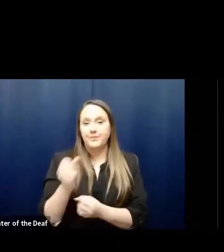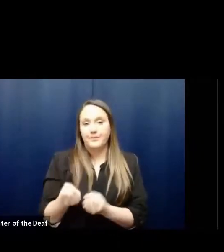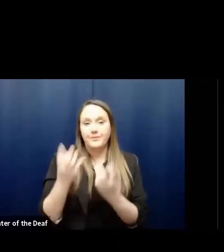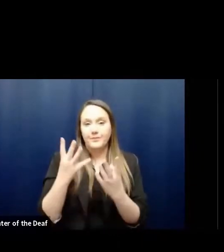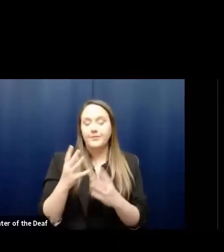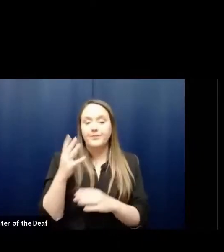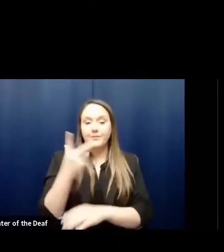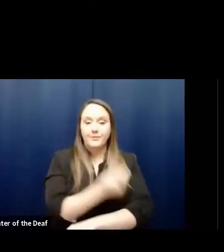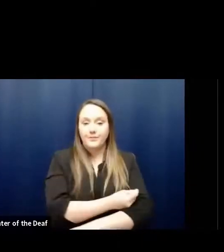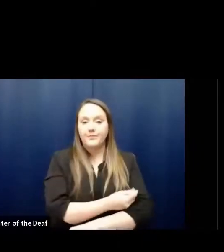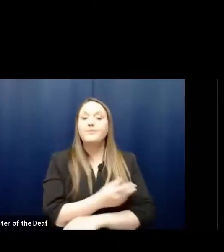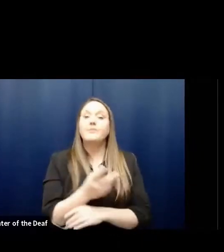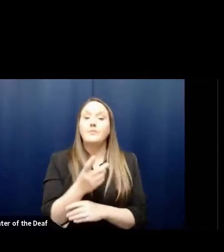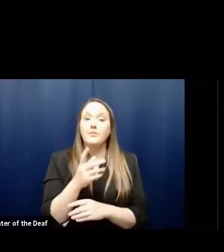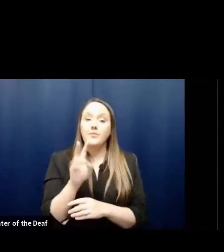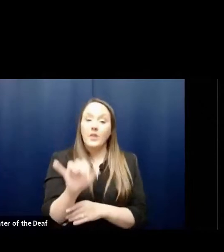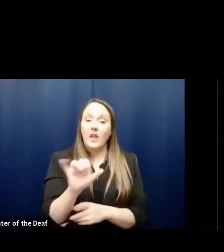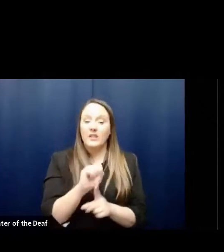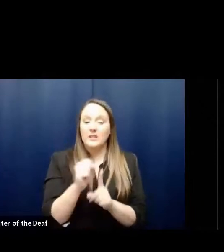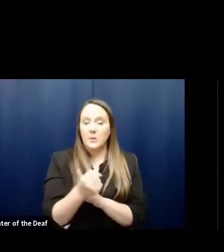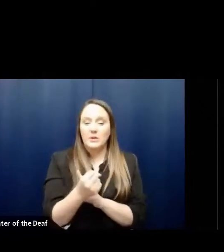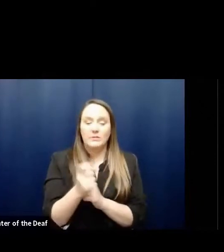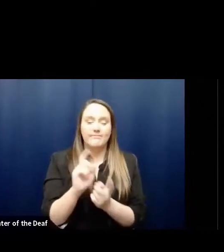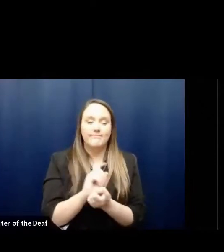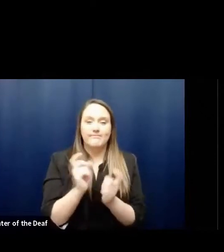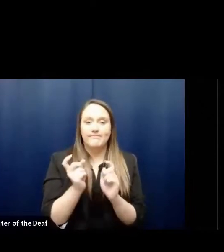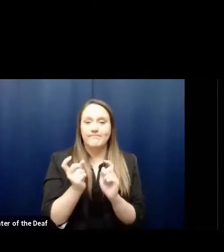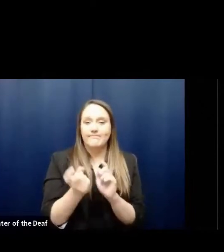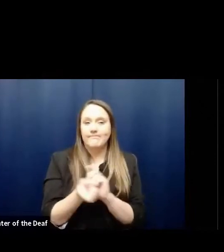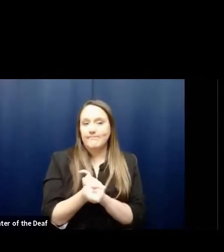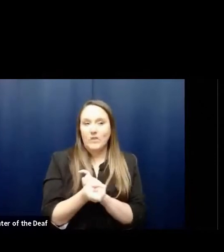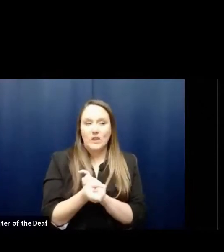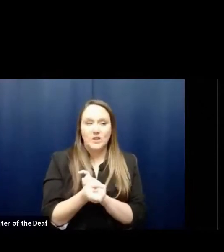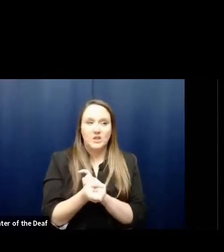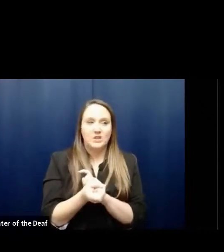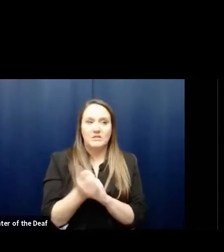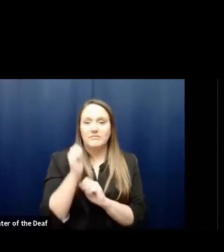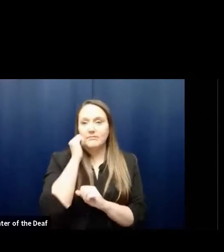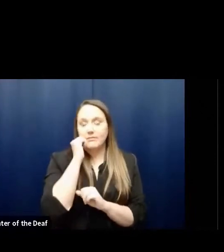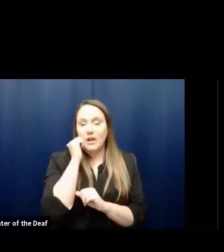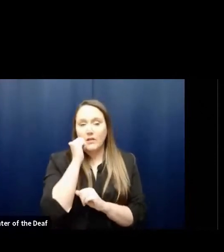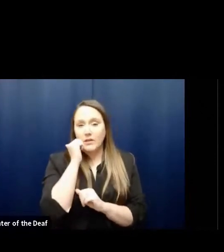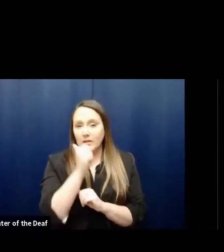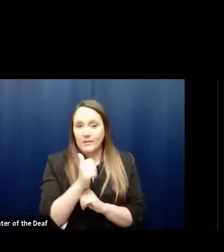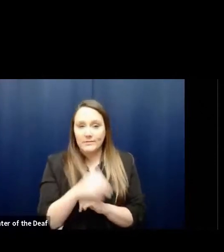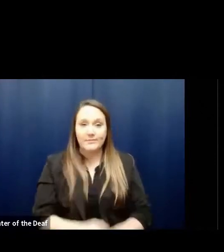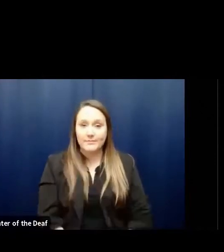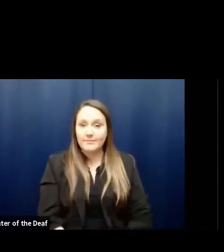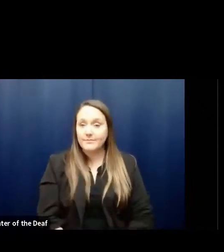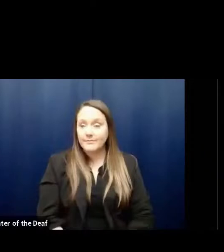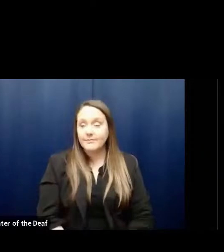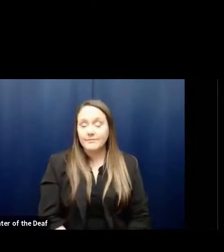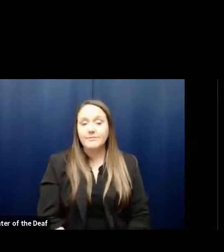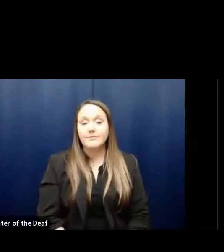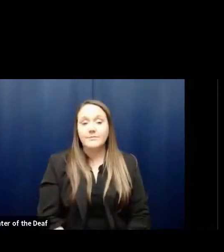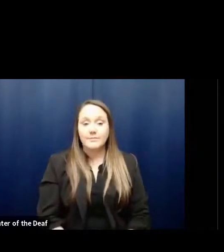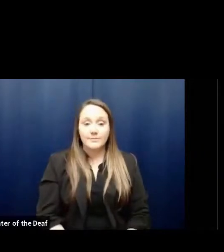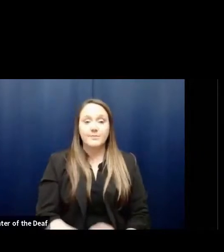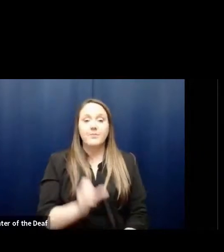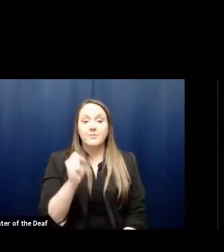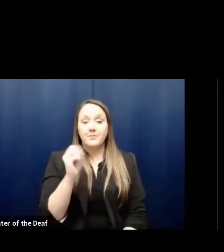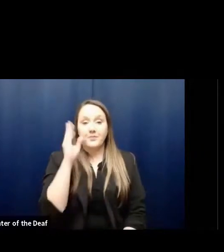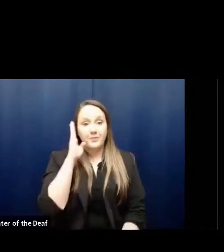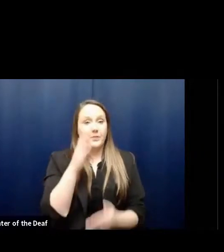vaccine situation changes at least daily, if not more often than that. So we'll